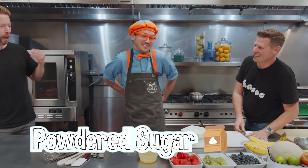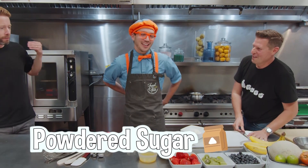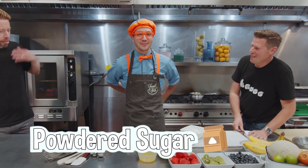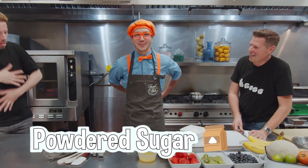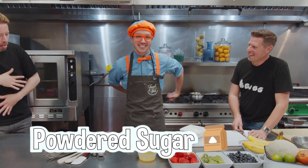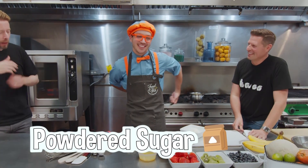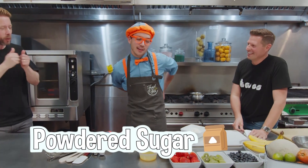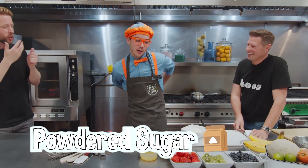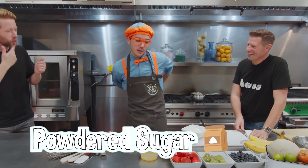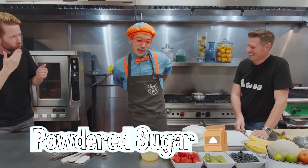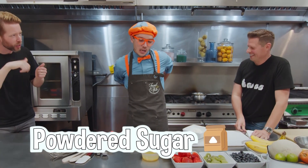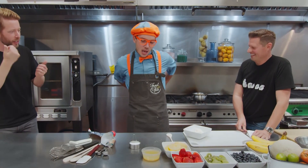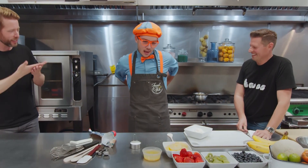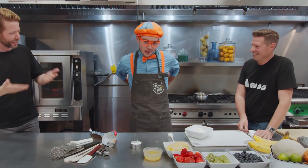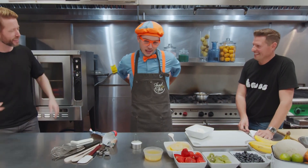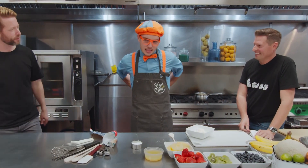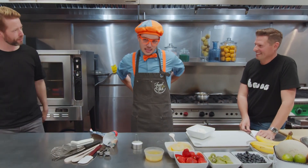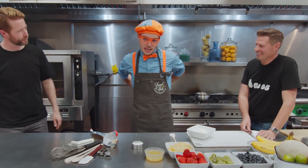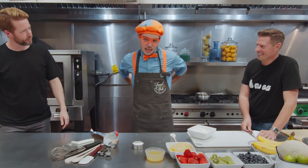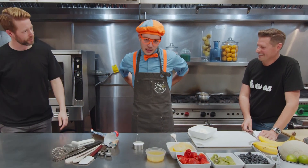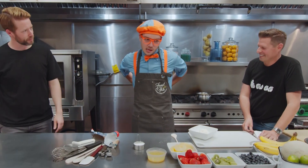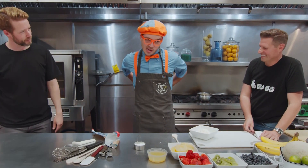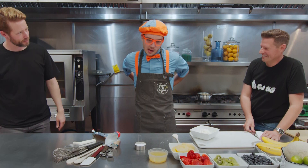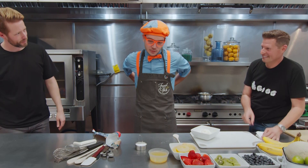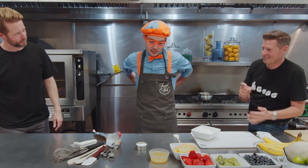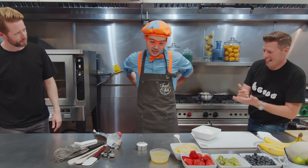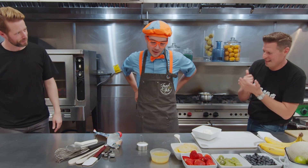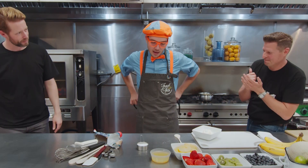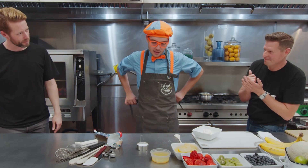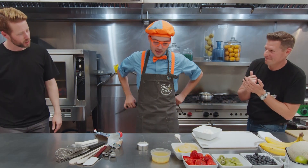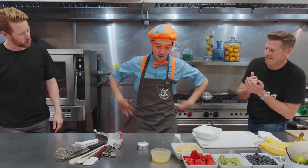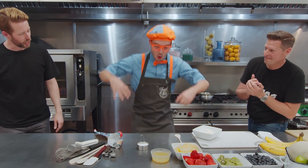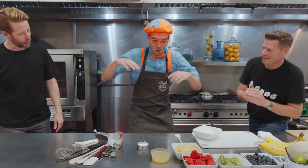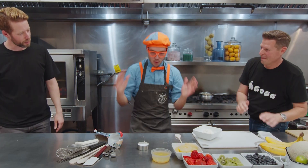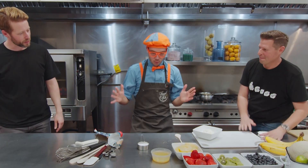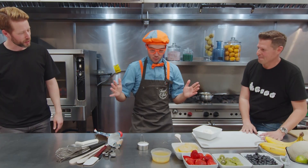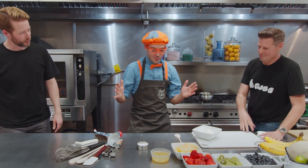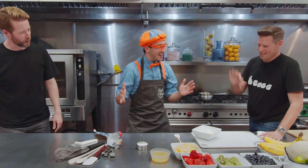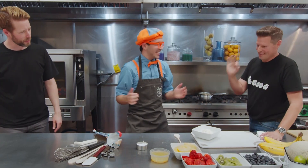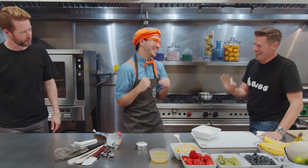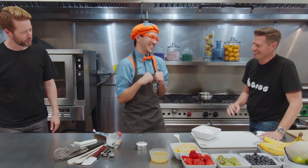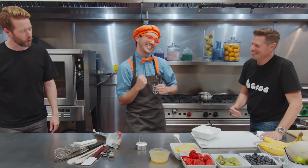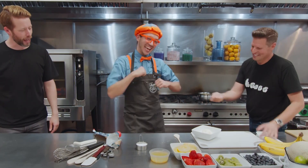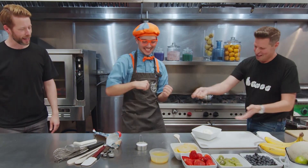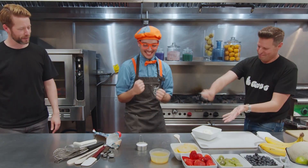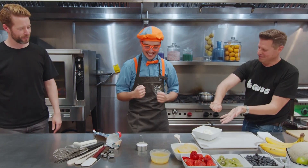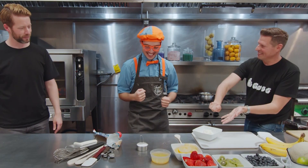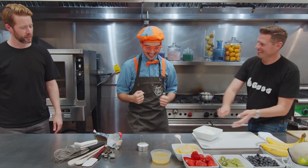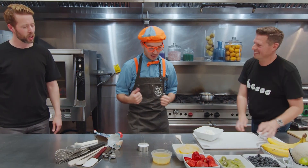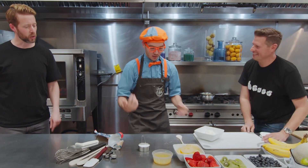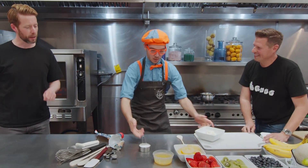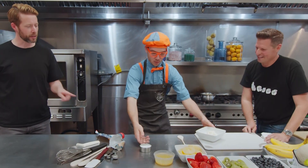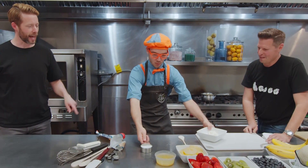or other food. Okay? I think I'm just about ready! you need help? Ready! Thanks!